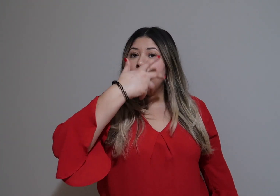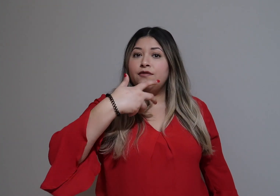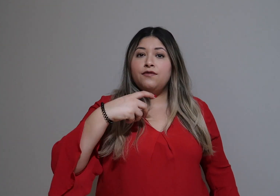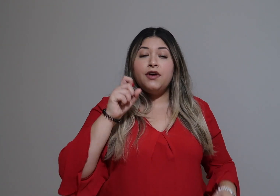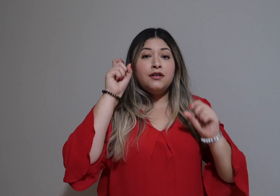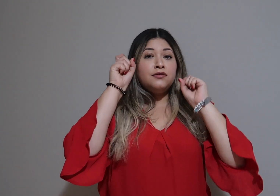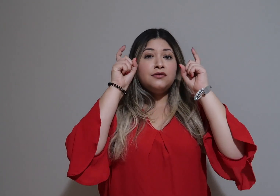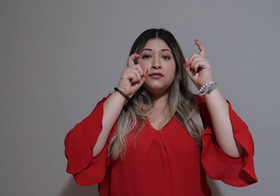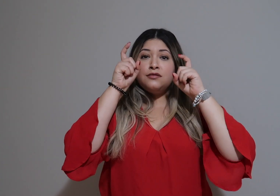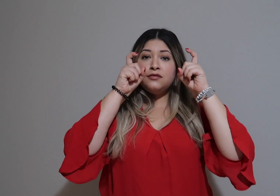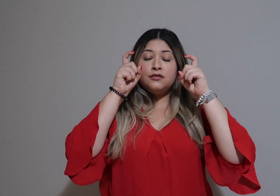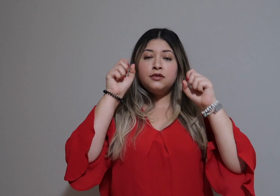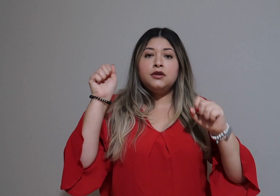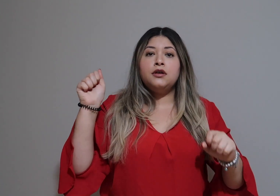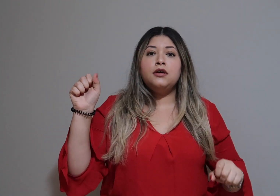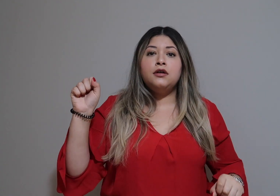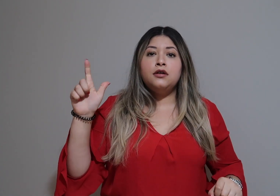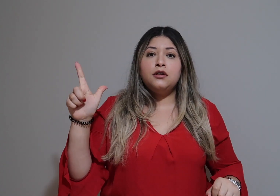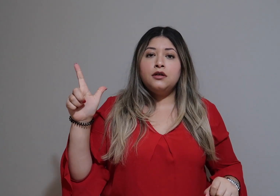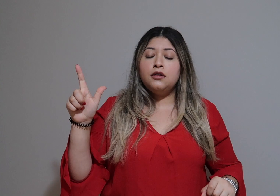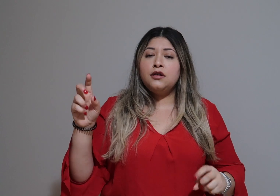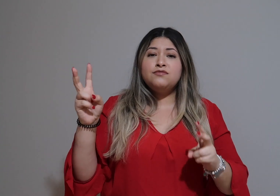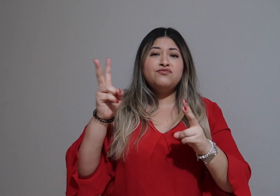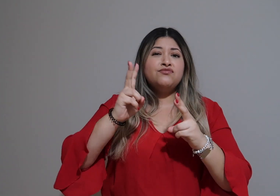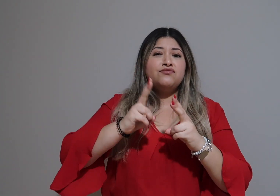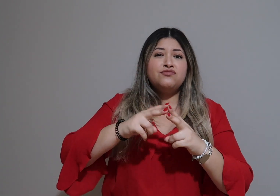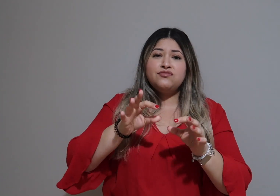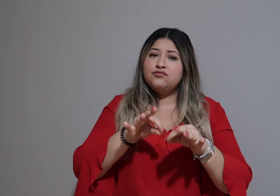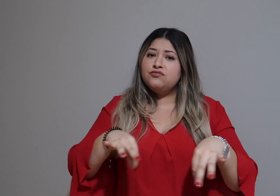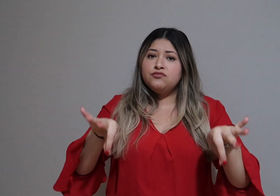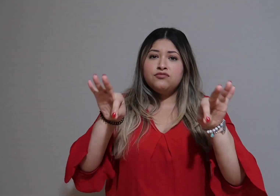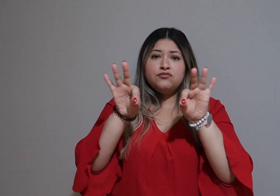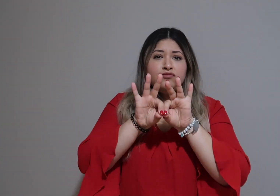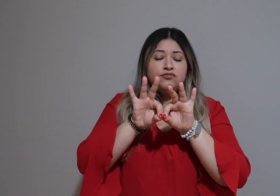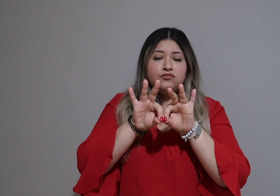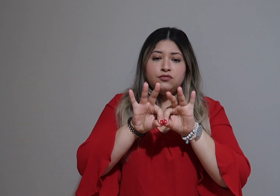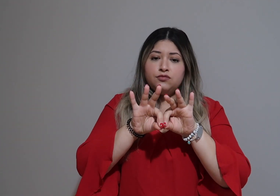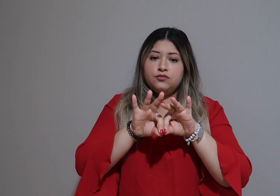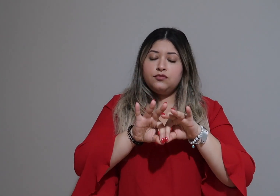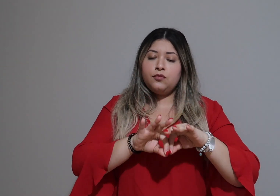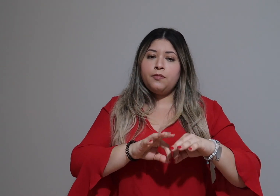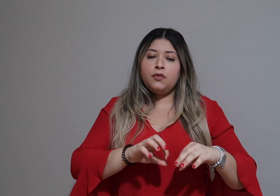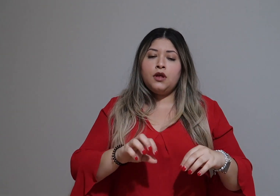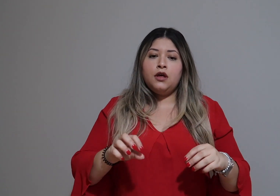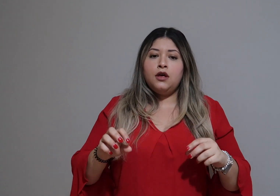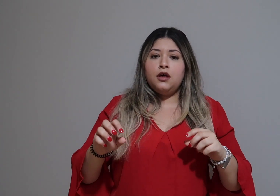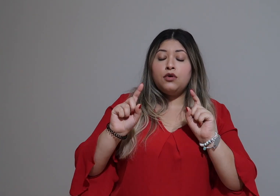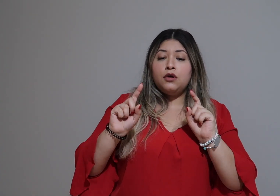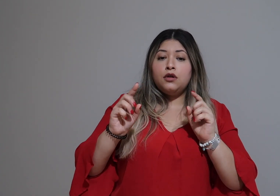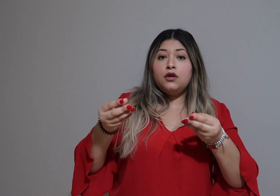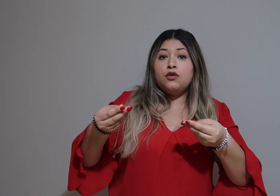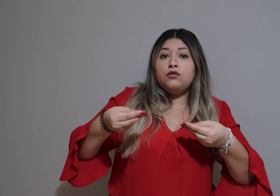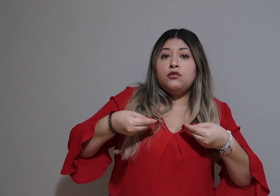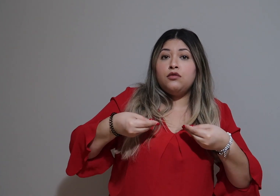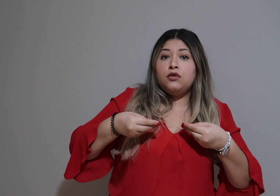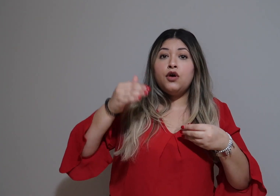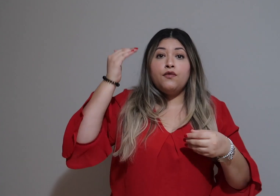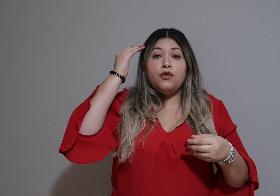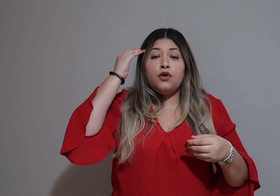Facial expressions in ASL is very important. It allows the receiver to